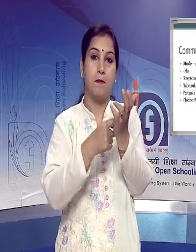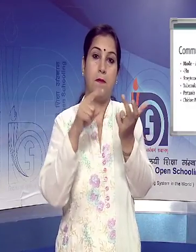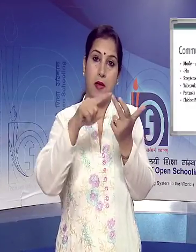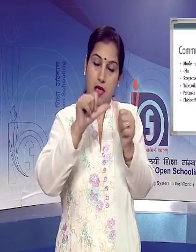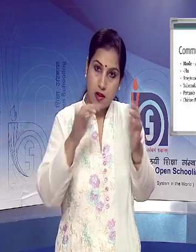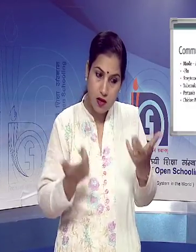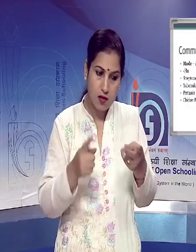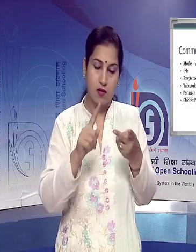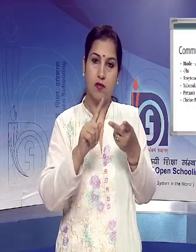dengue,